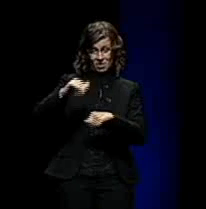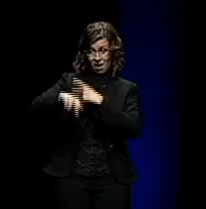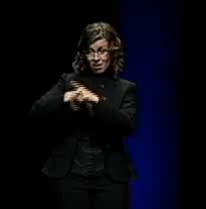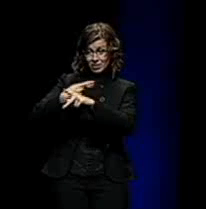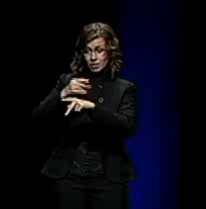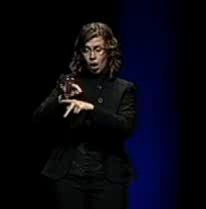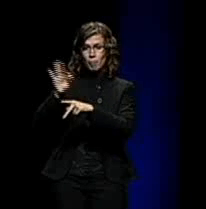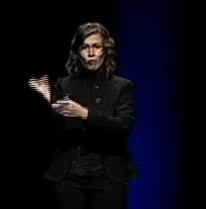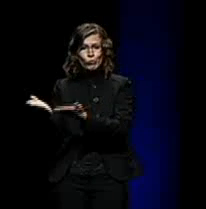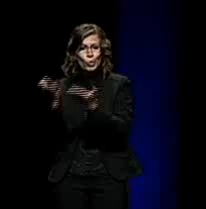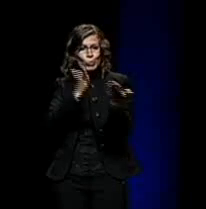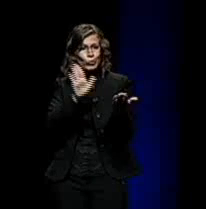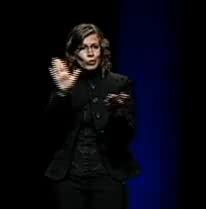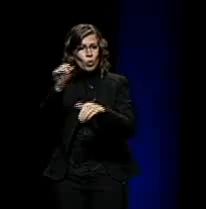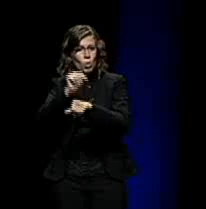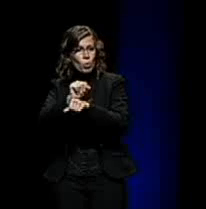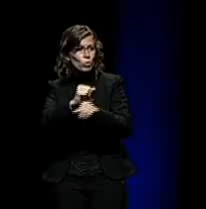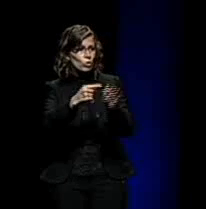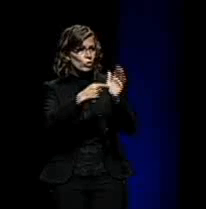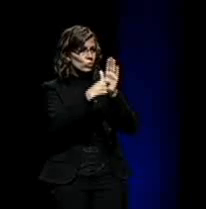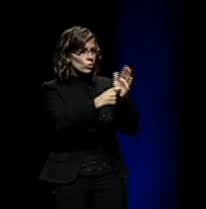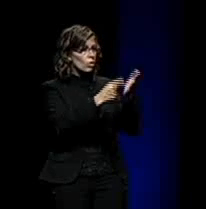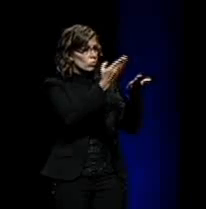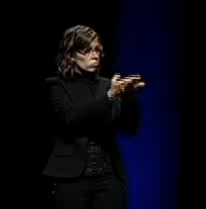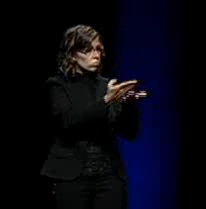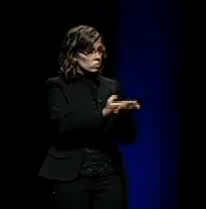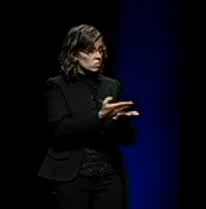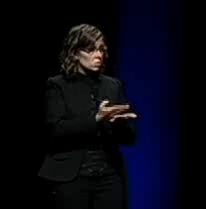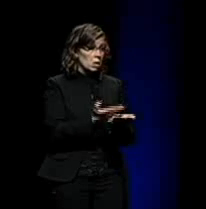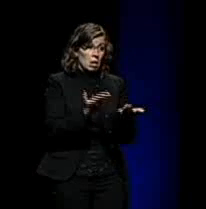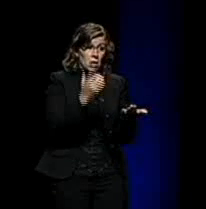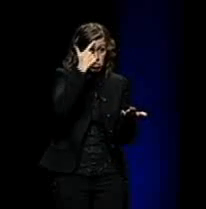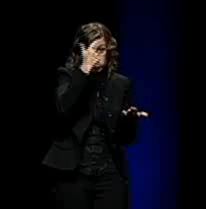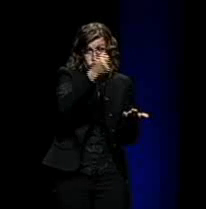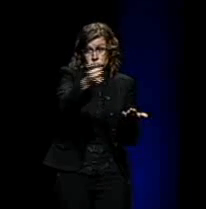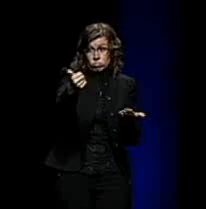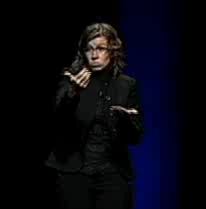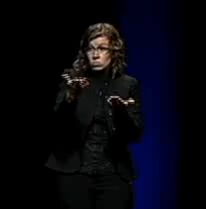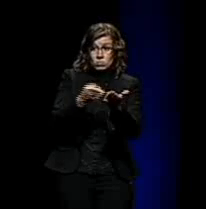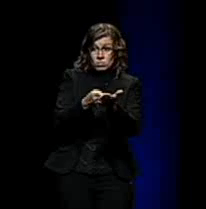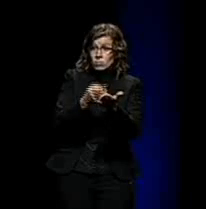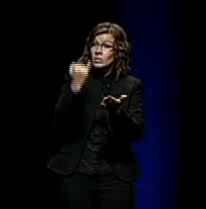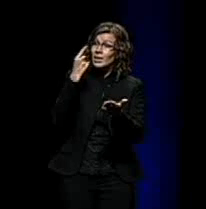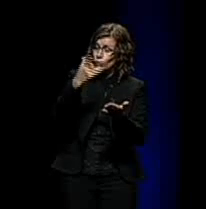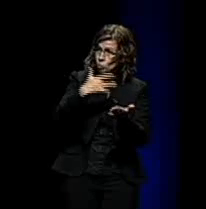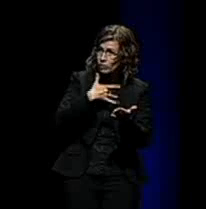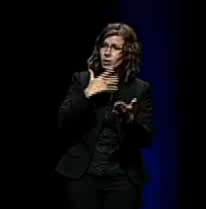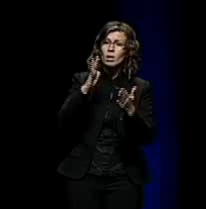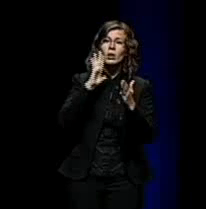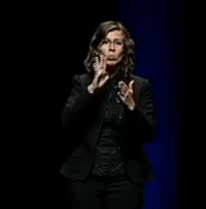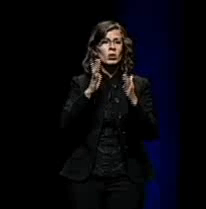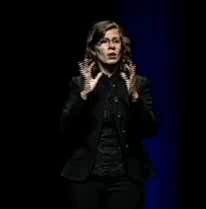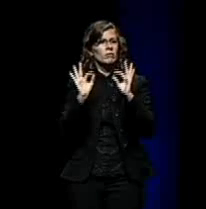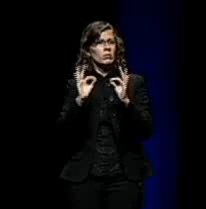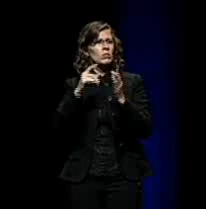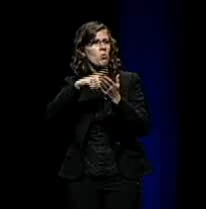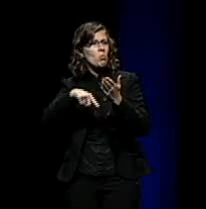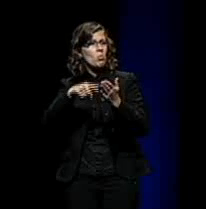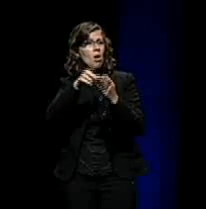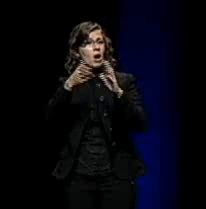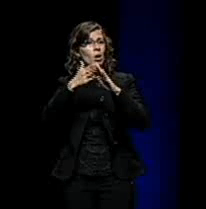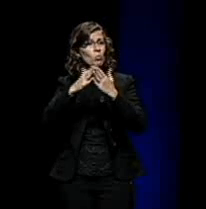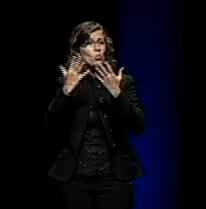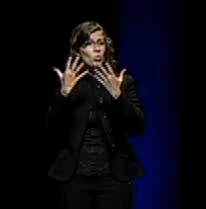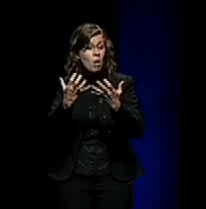If you felt that the profession, the consumer, was being well served with one credential, just have